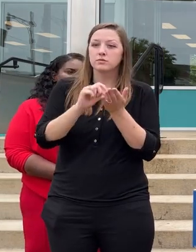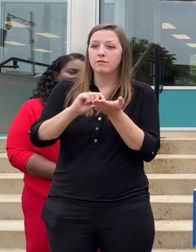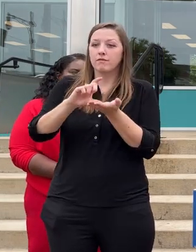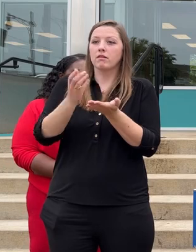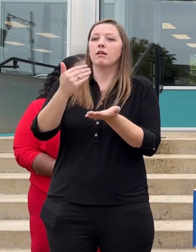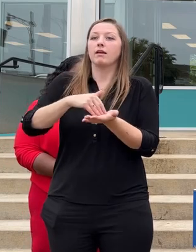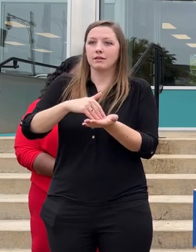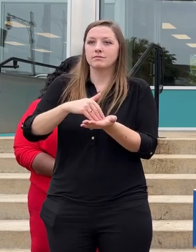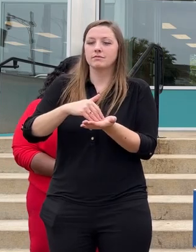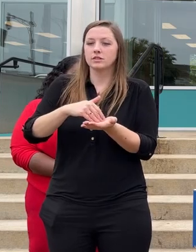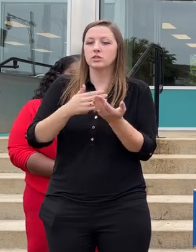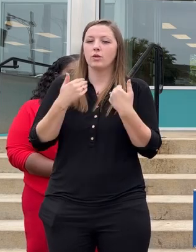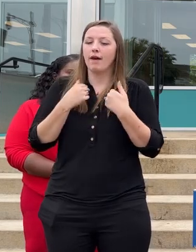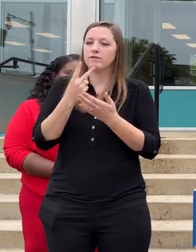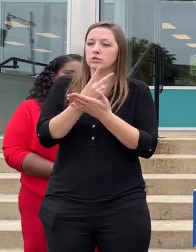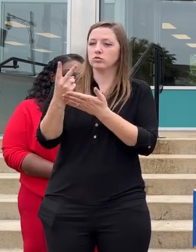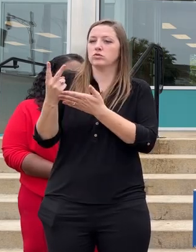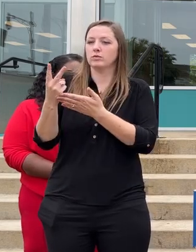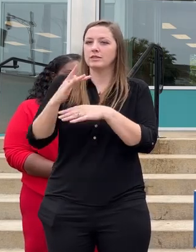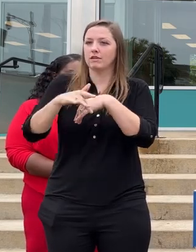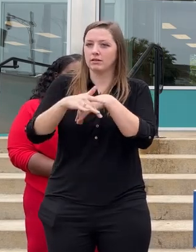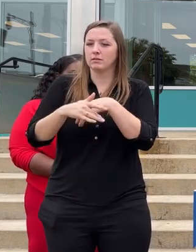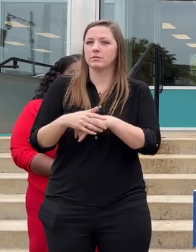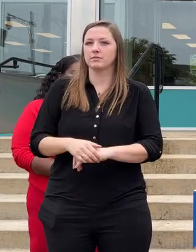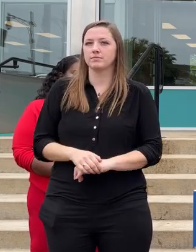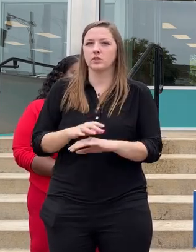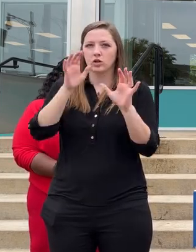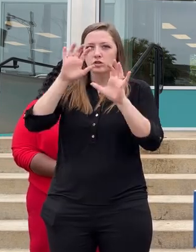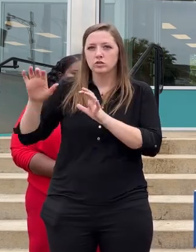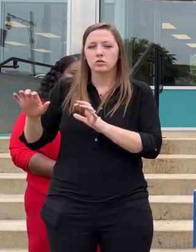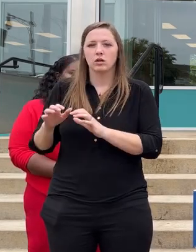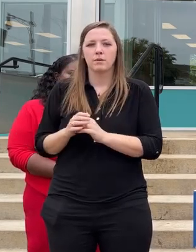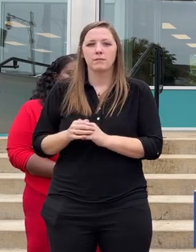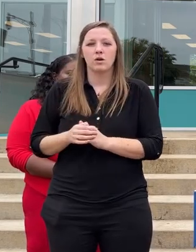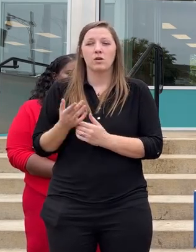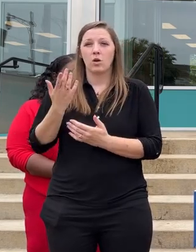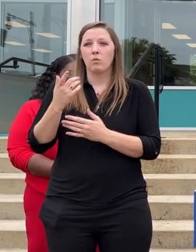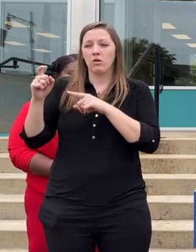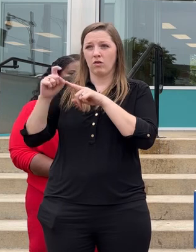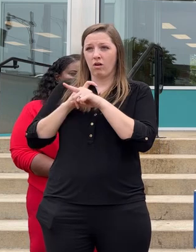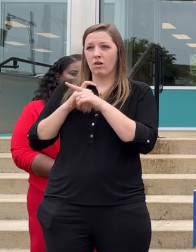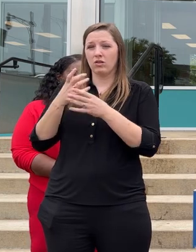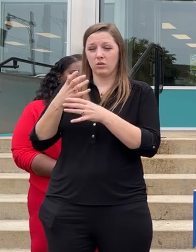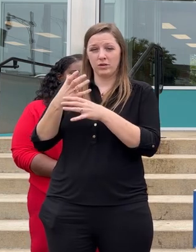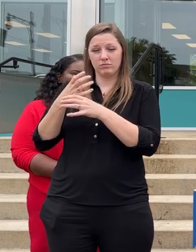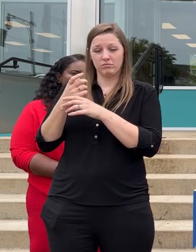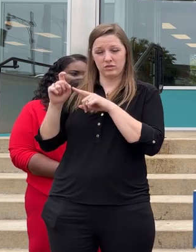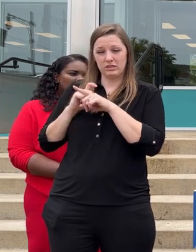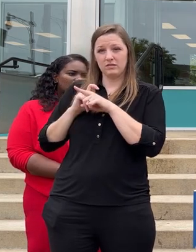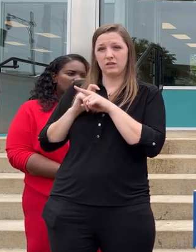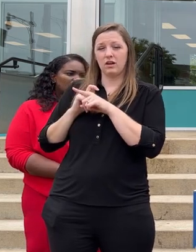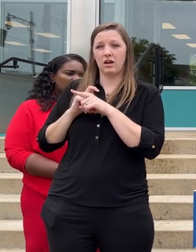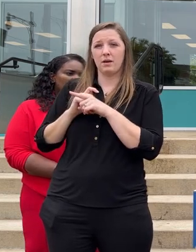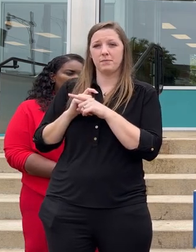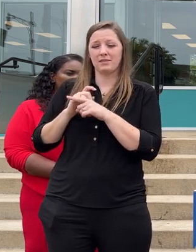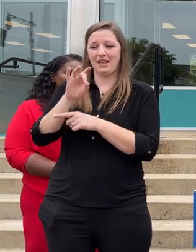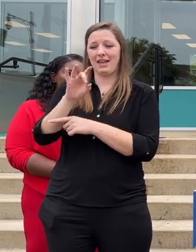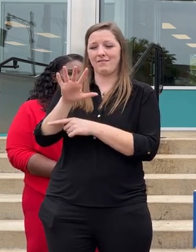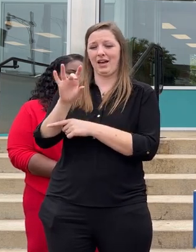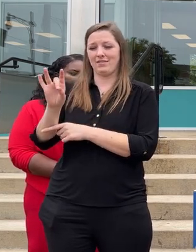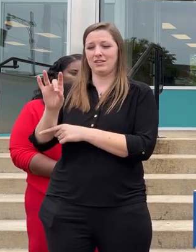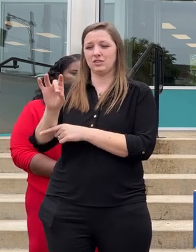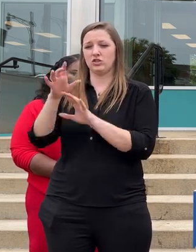you always have at least 2 weeks available. During the storm, one of the calls that we kept on getting to our specialized 858 snow number is, I've